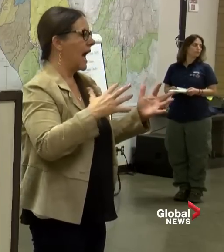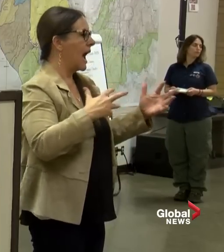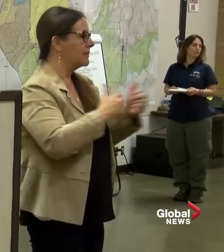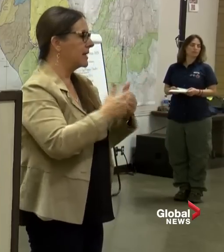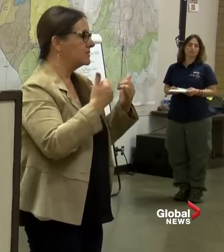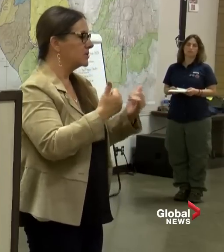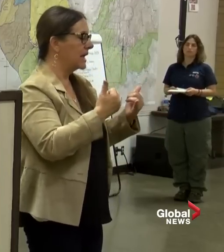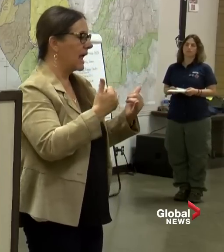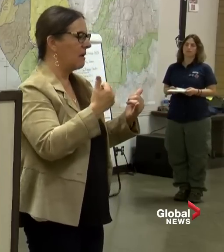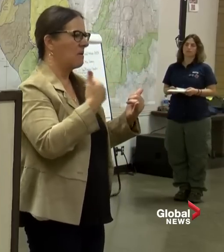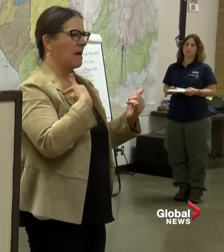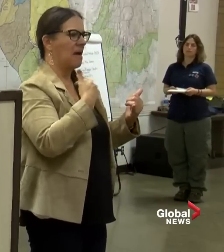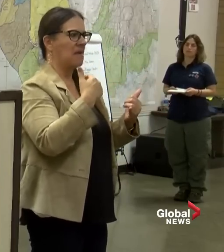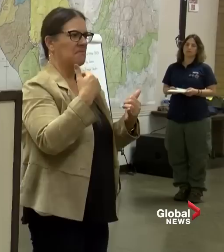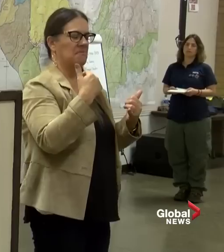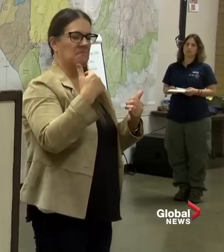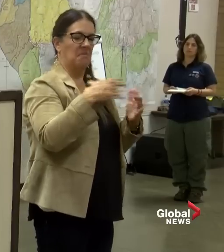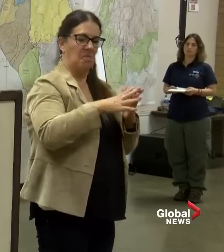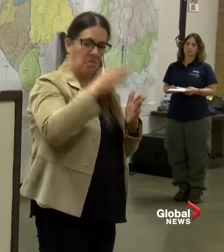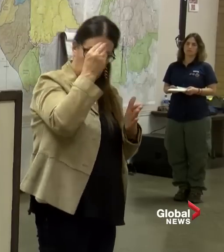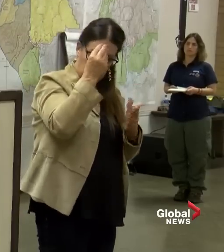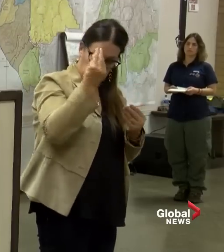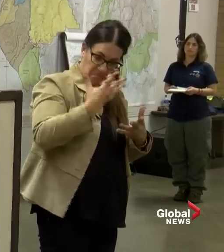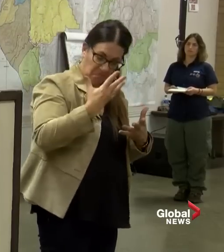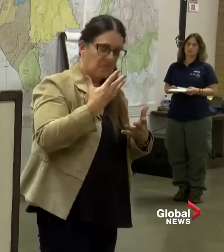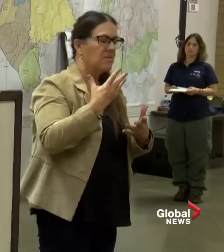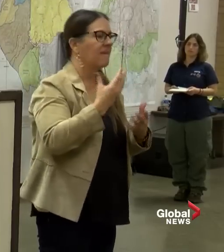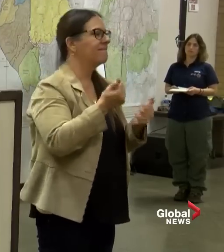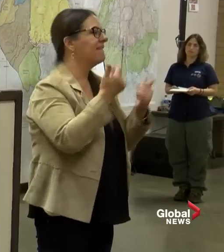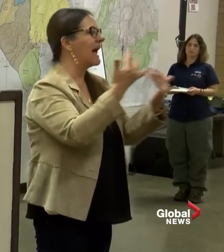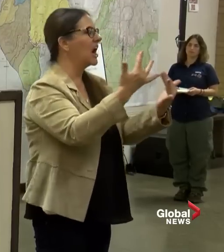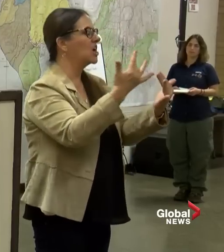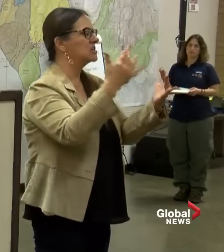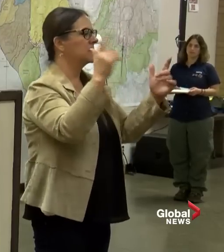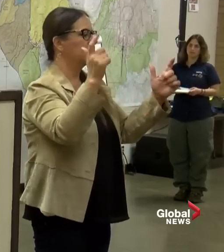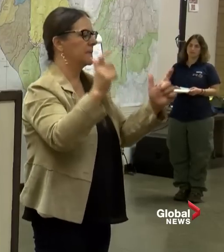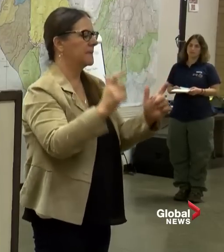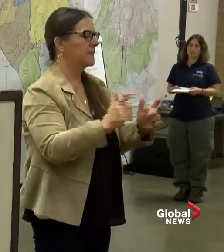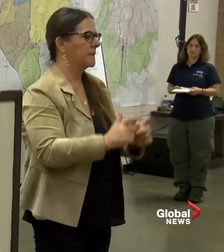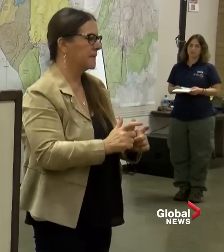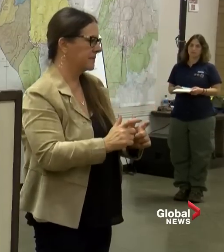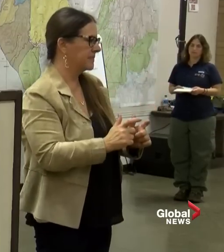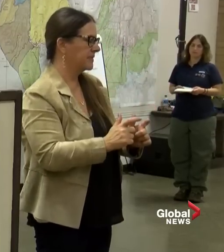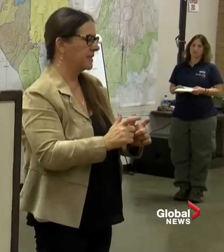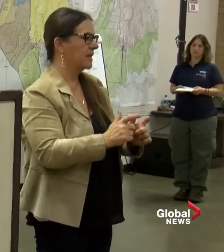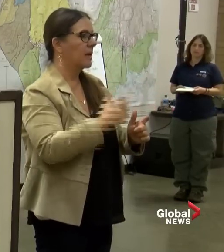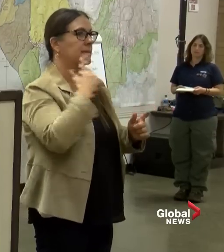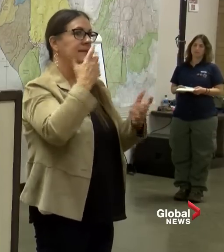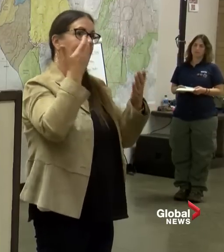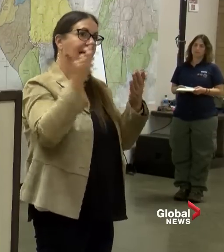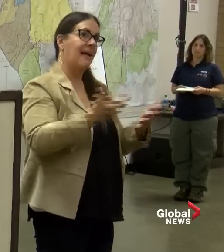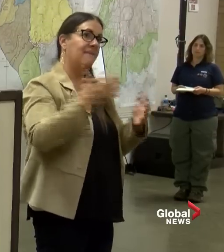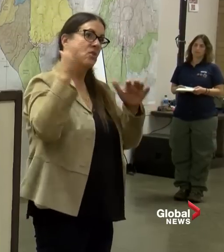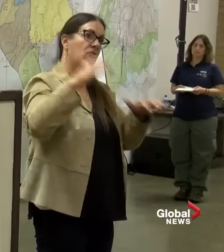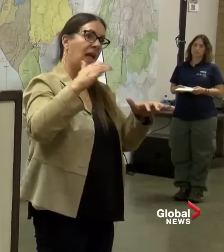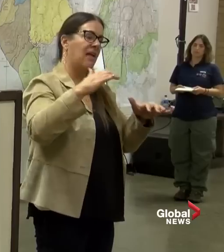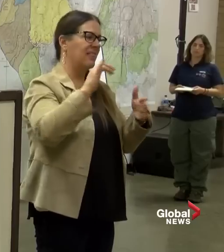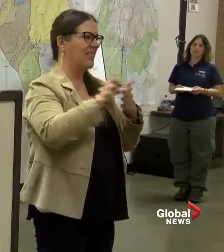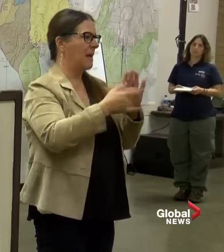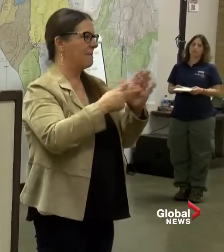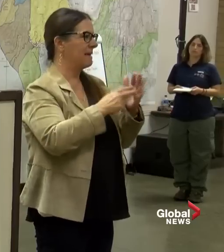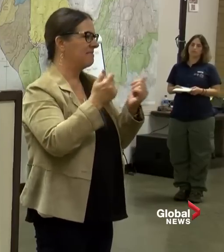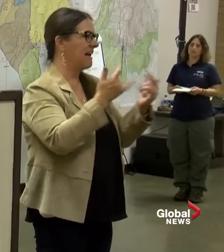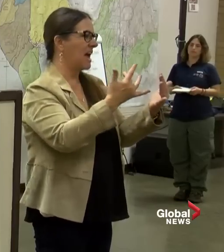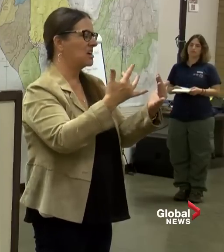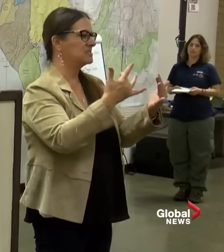had minimal fire activity. As of this afternoon, as you know, with the heavy rain, that fire activity is almost nothing. All